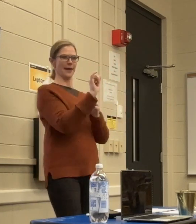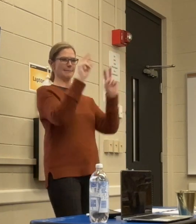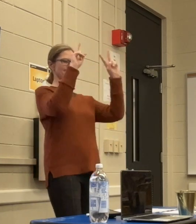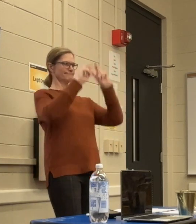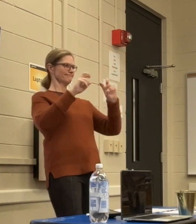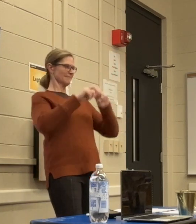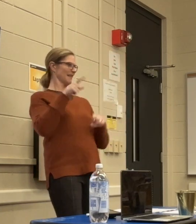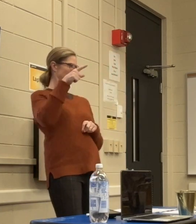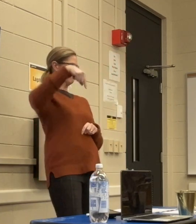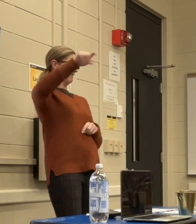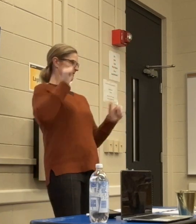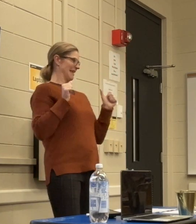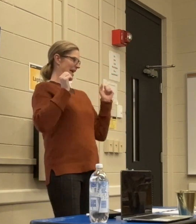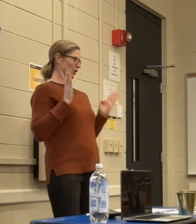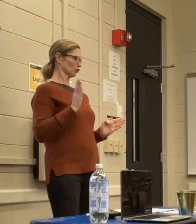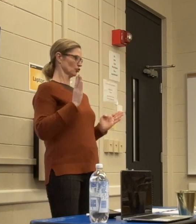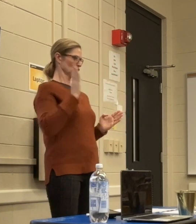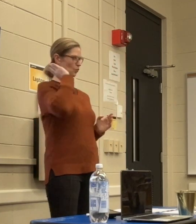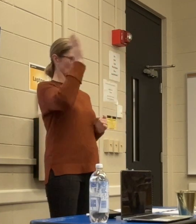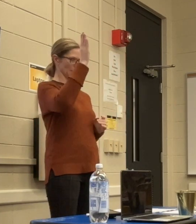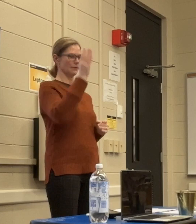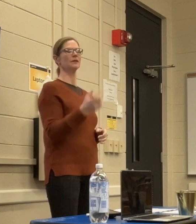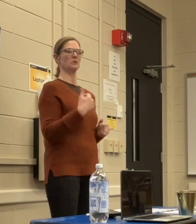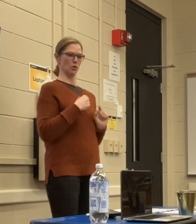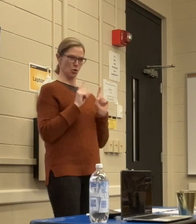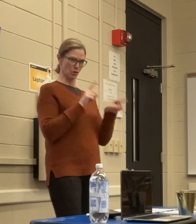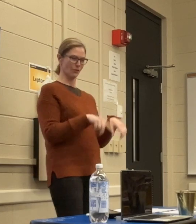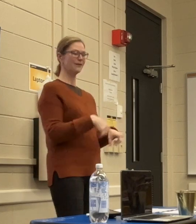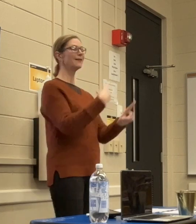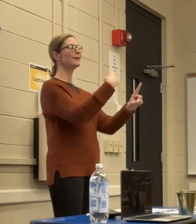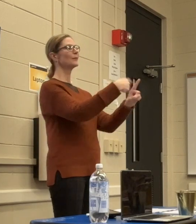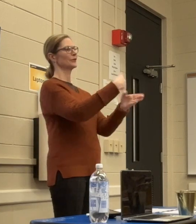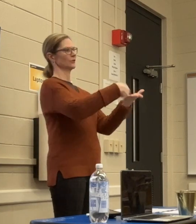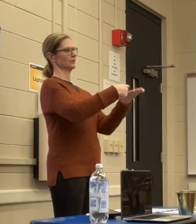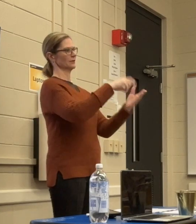So tomorrow night they're gonna continue with that analysis. So I'm gonna go.